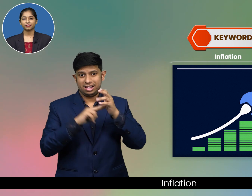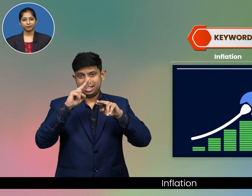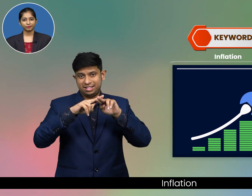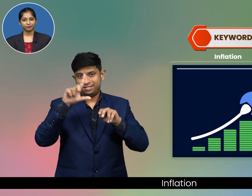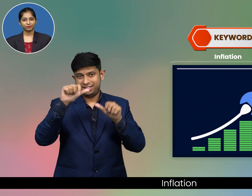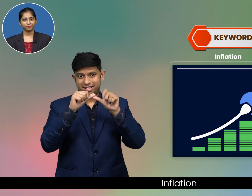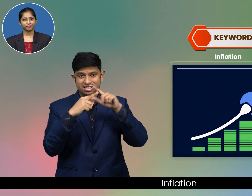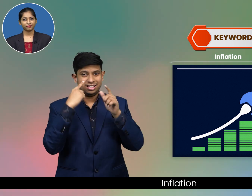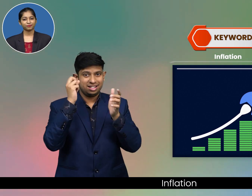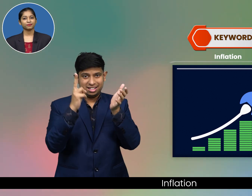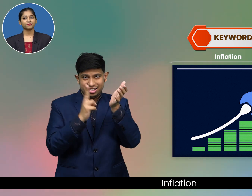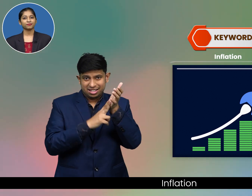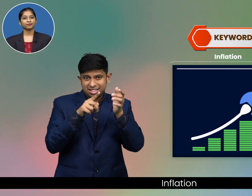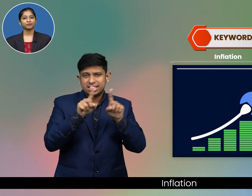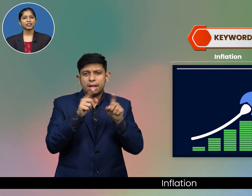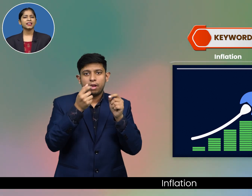Inflation.